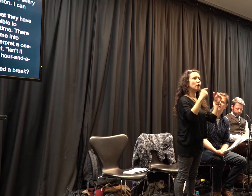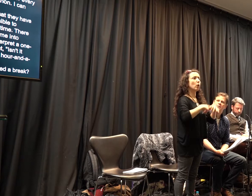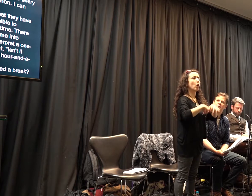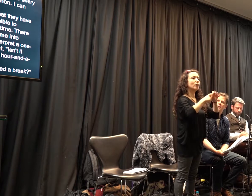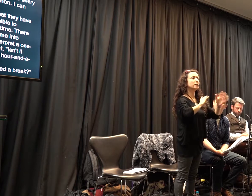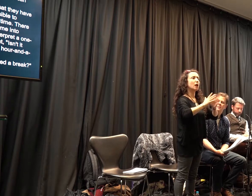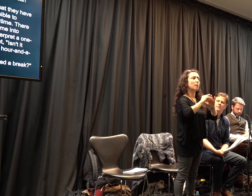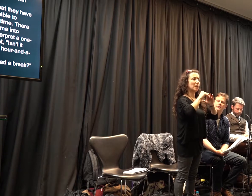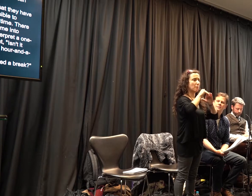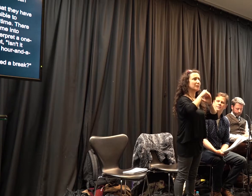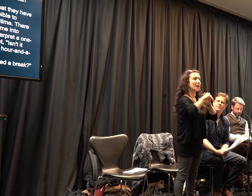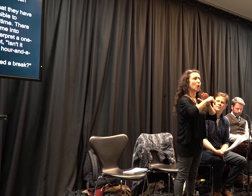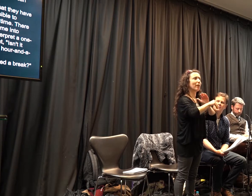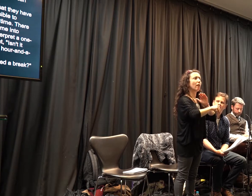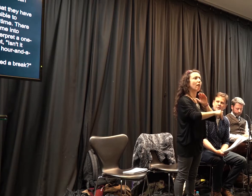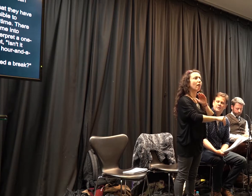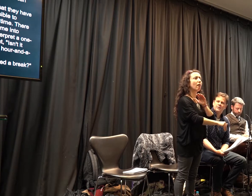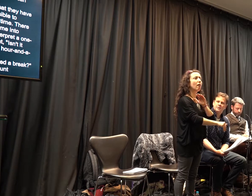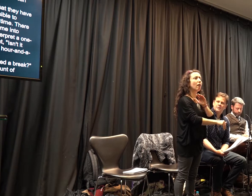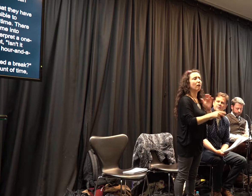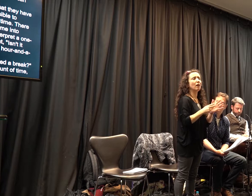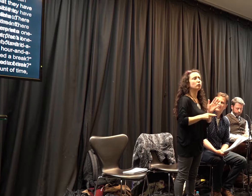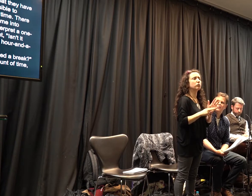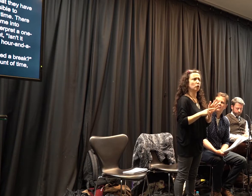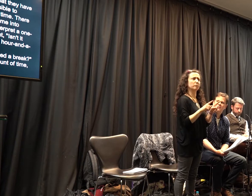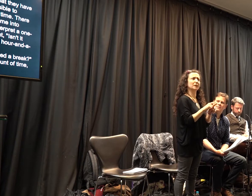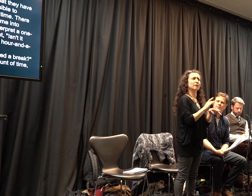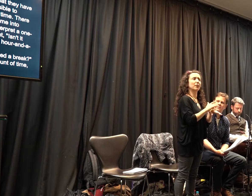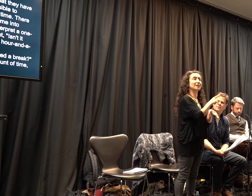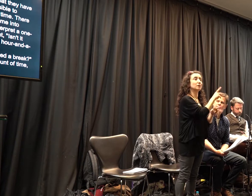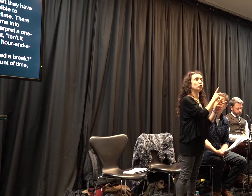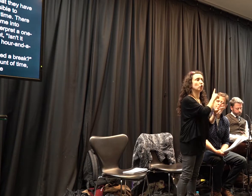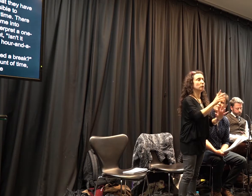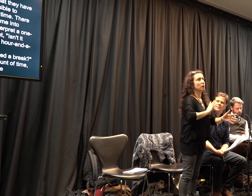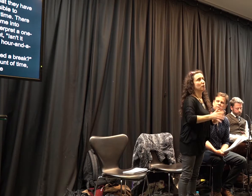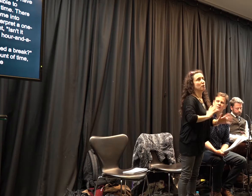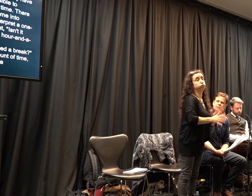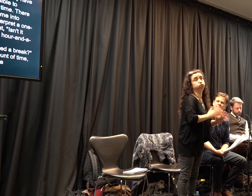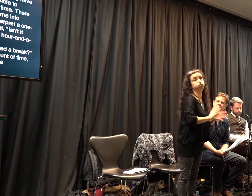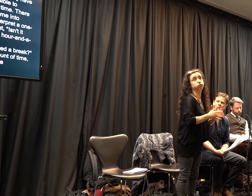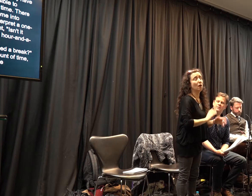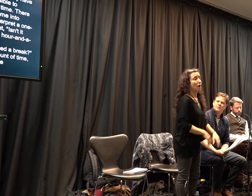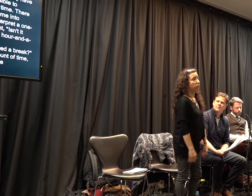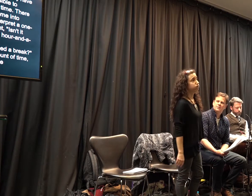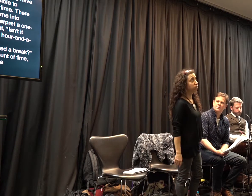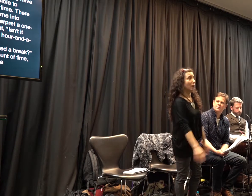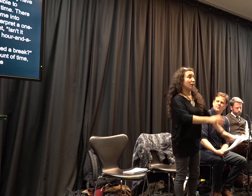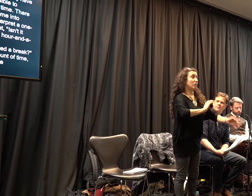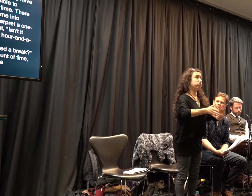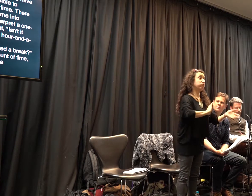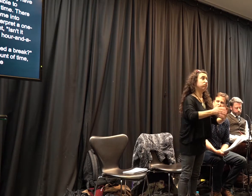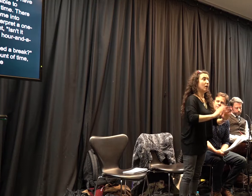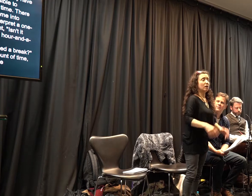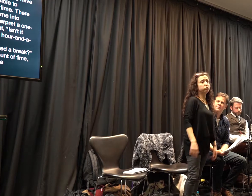certain amount of time, the quality and standard of the sign language interpretation drops. And so surely that must be the same for these sign